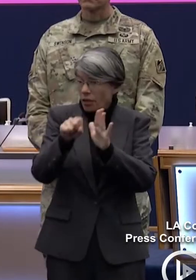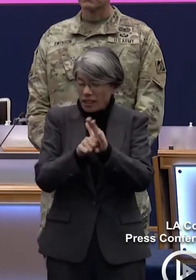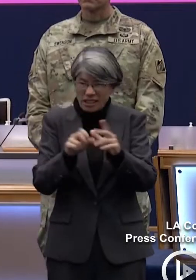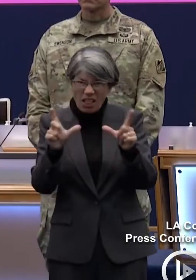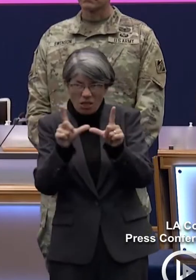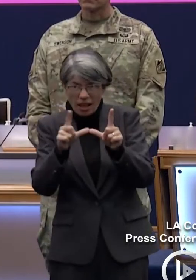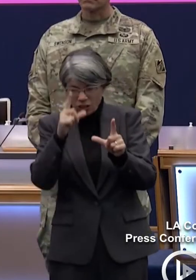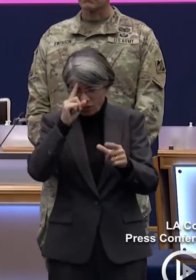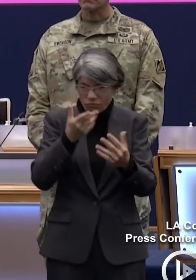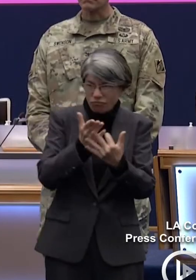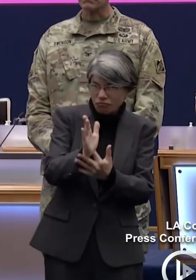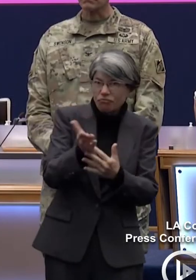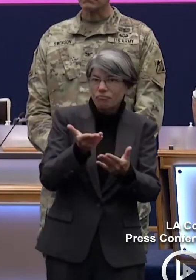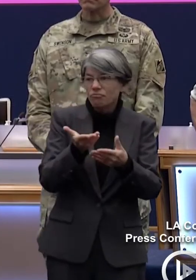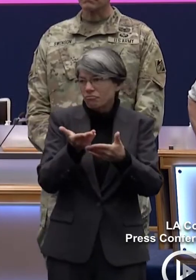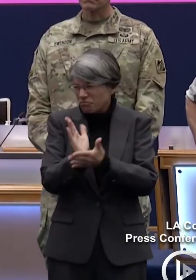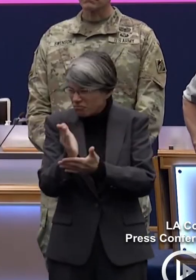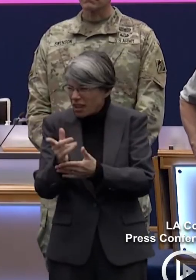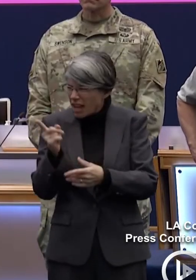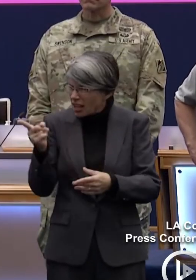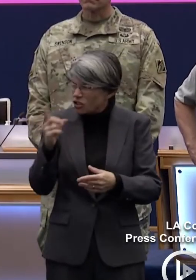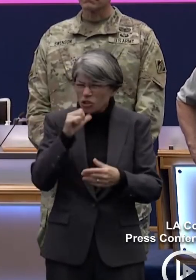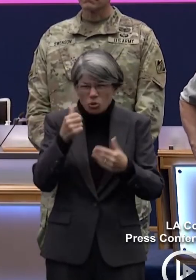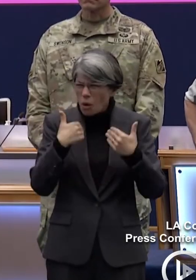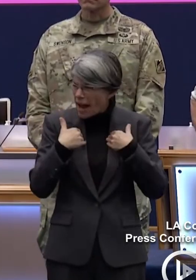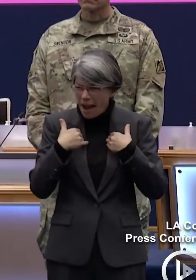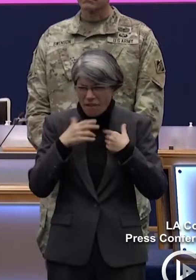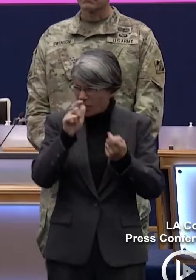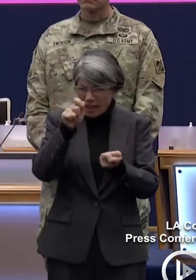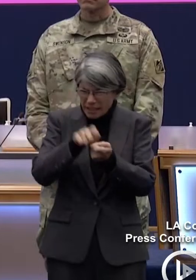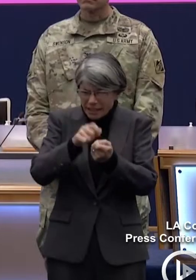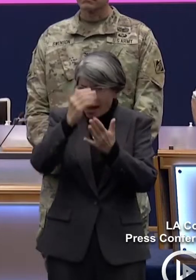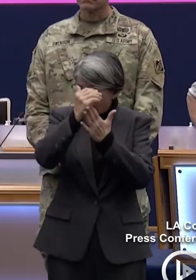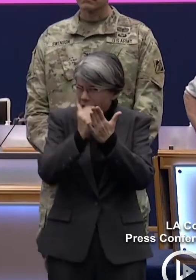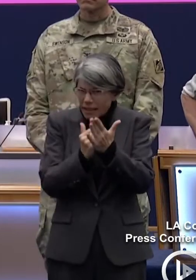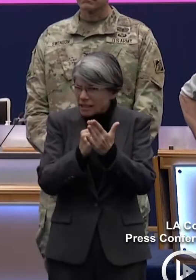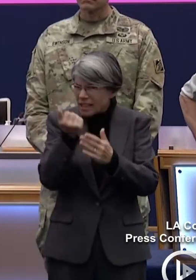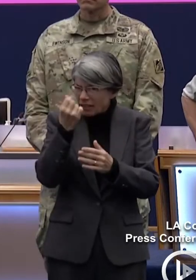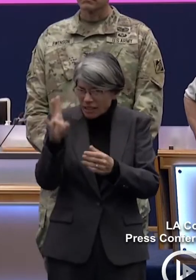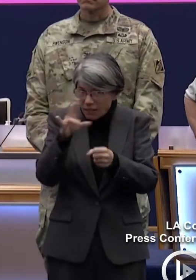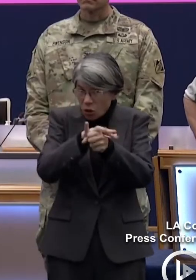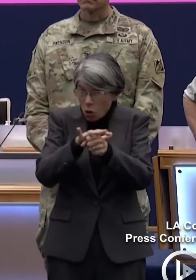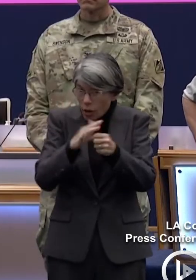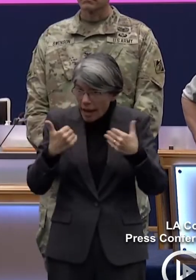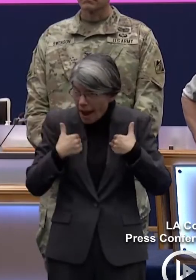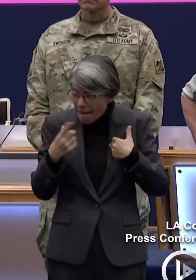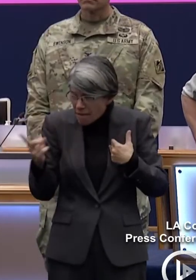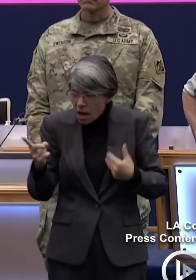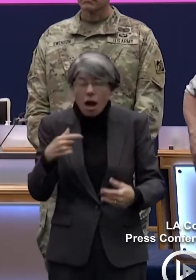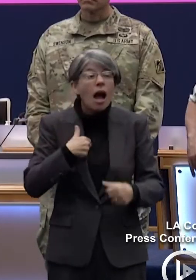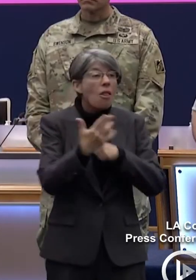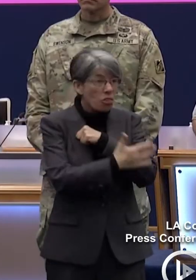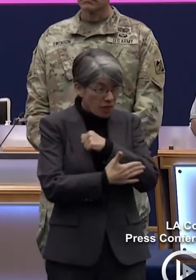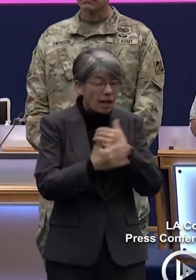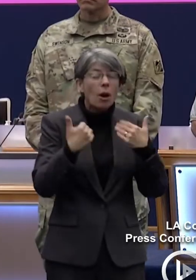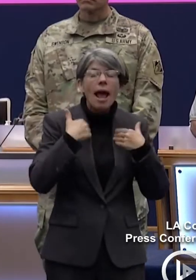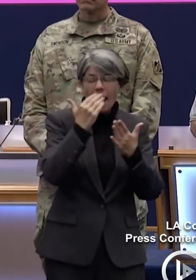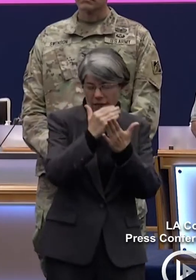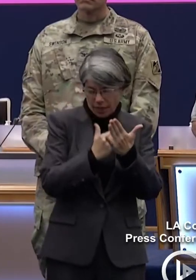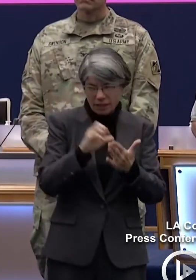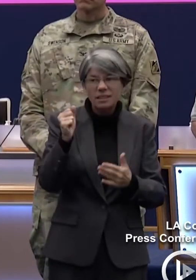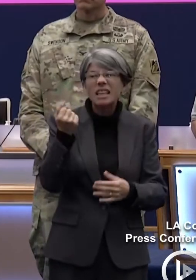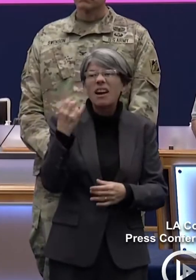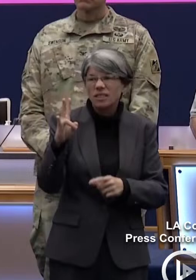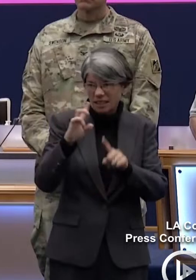licensed for different levels of hazards. Do you not have that list of 17 locations? So the county does have the list